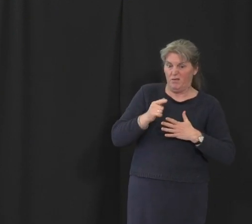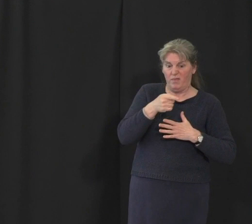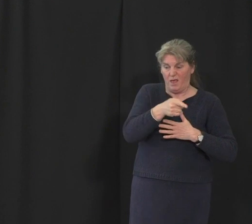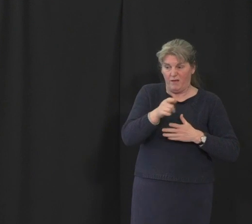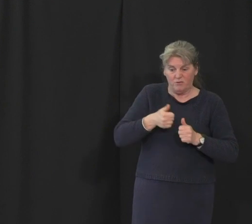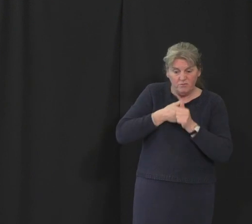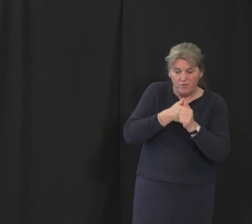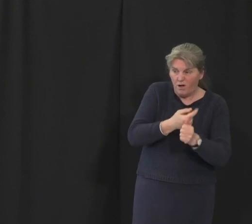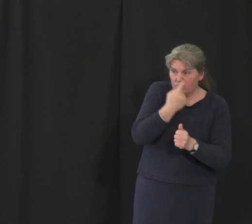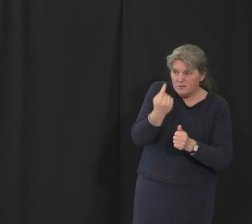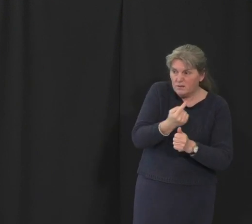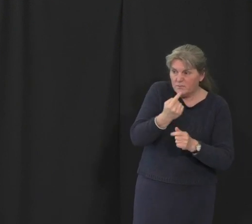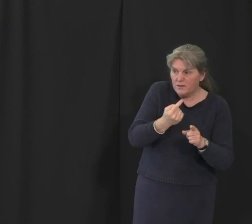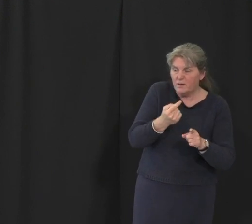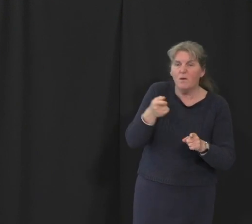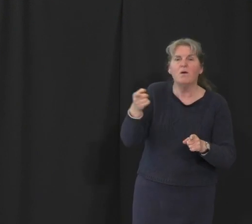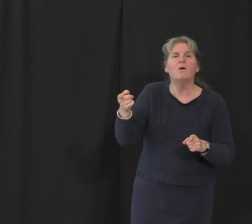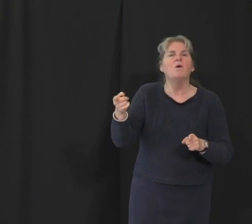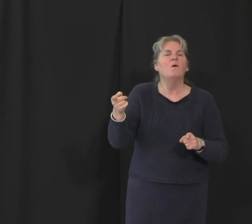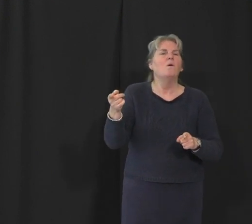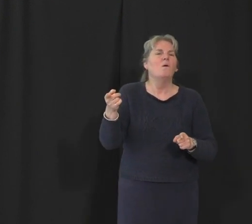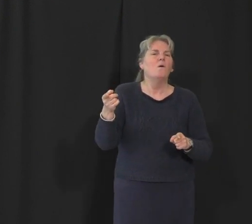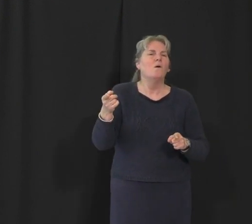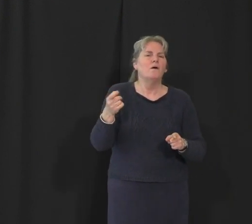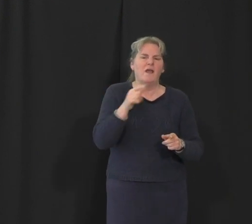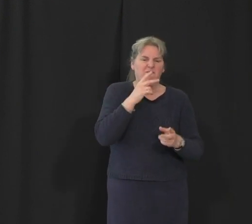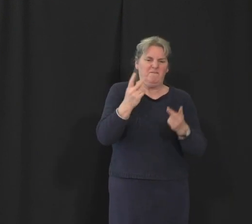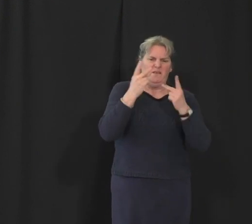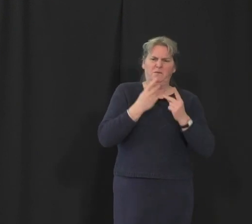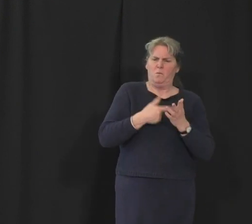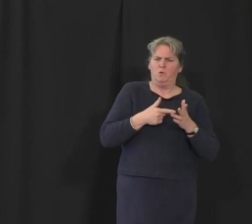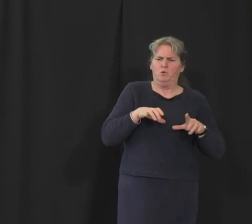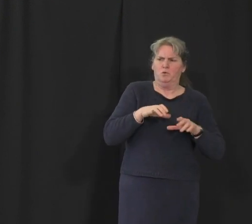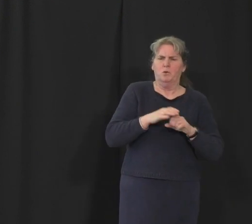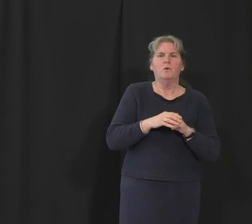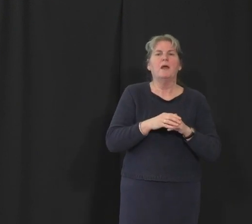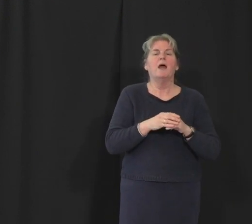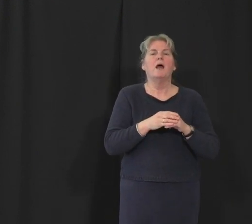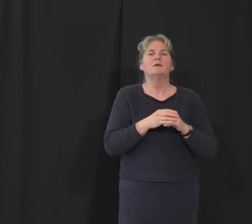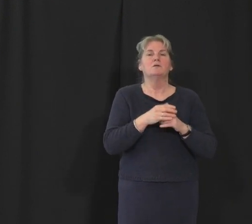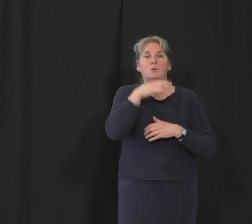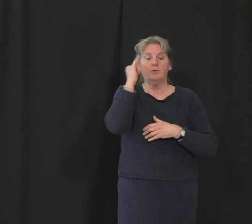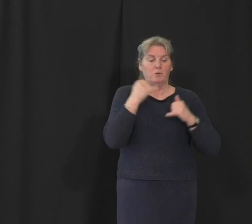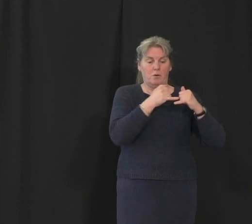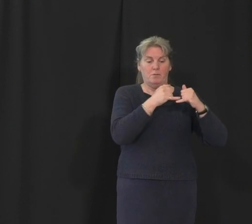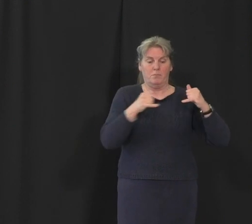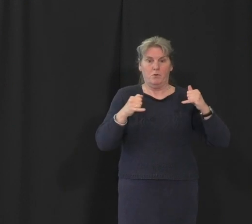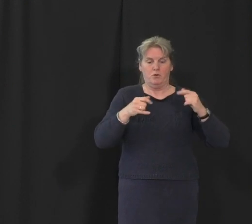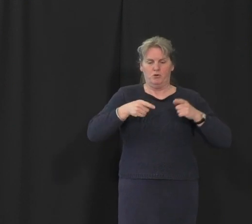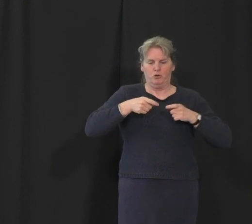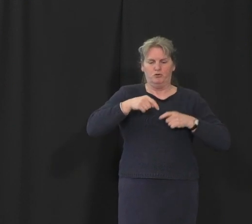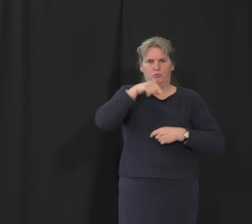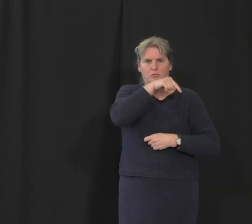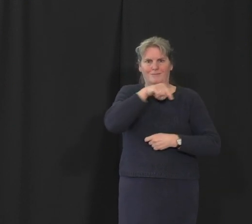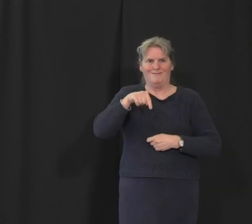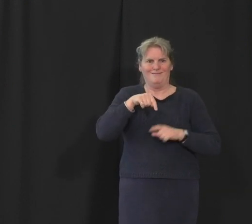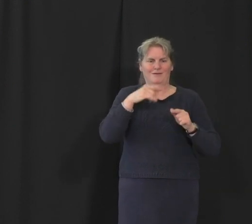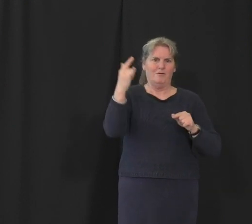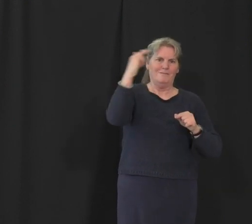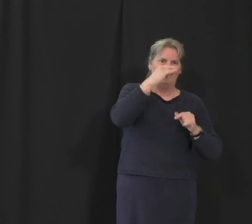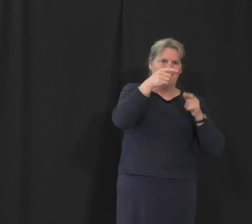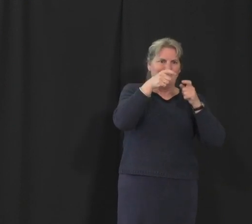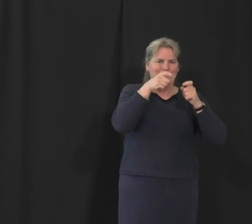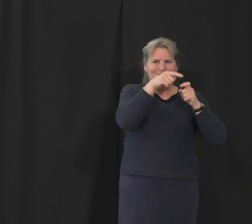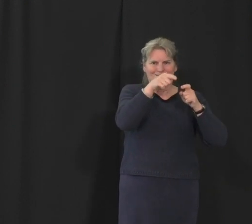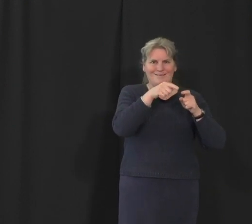follow? Yeah, so again, the new border controls, they are very specific guidelines for Yukon